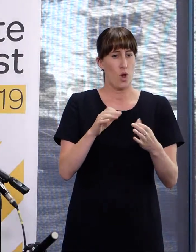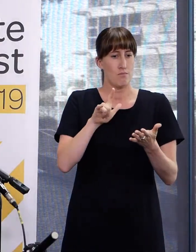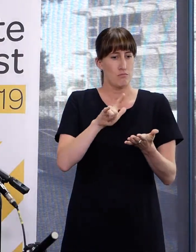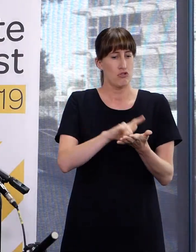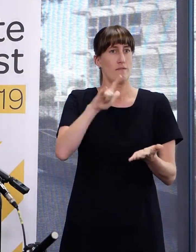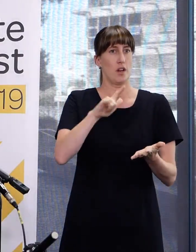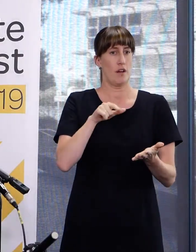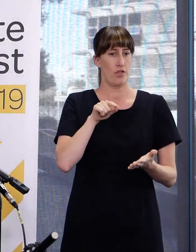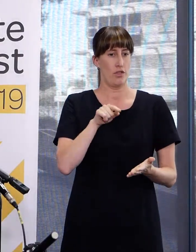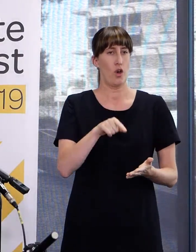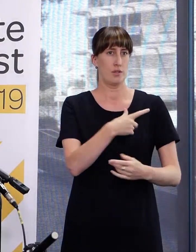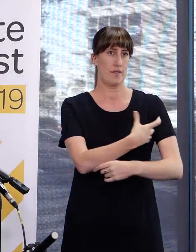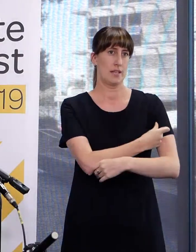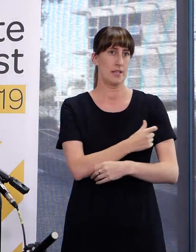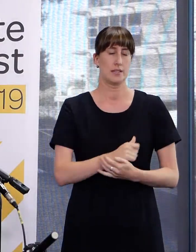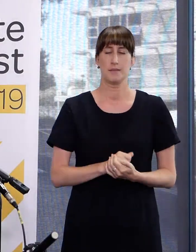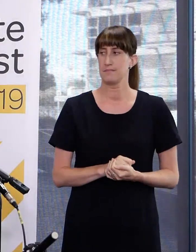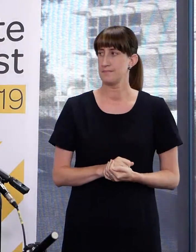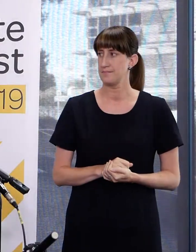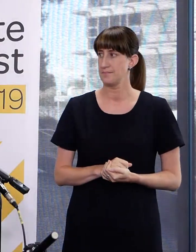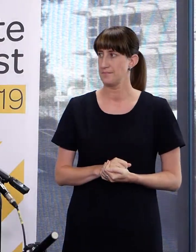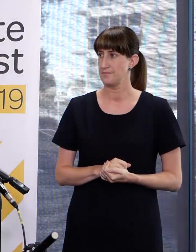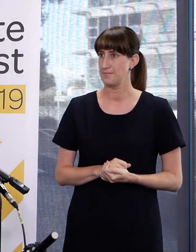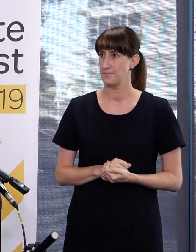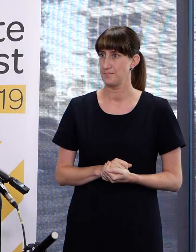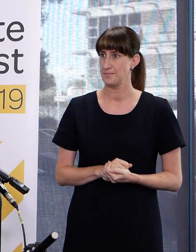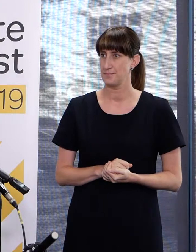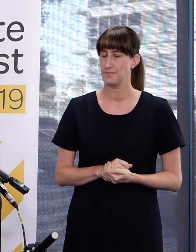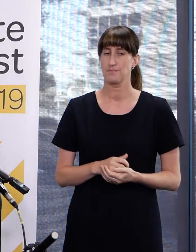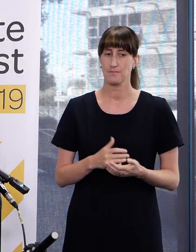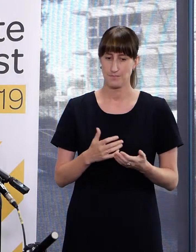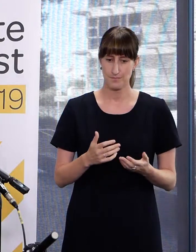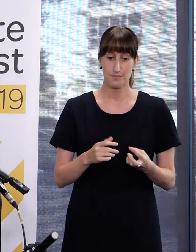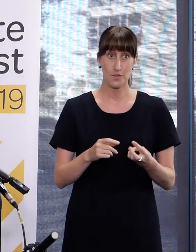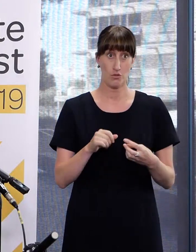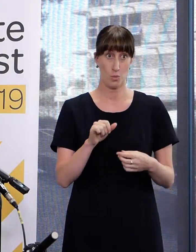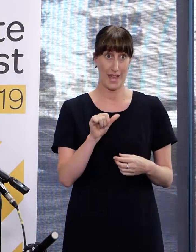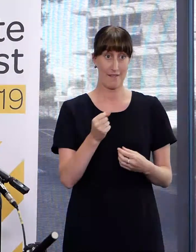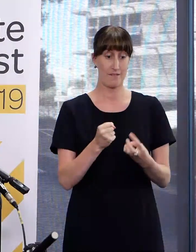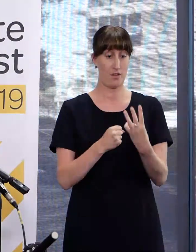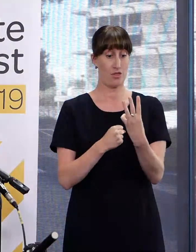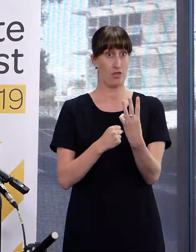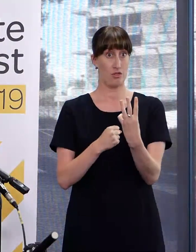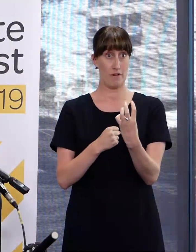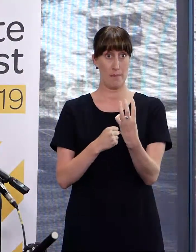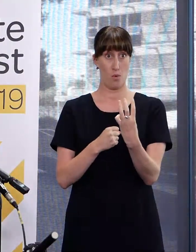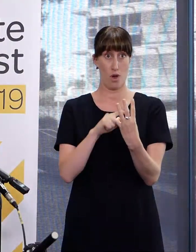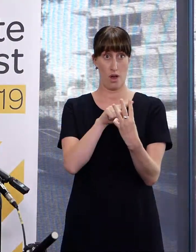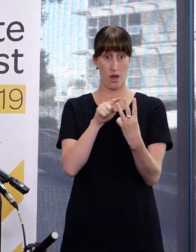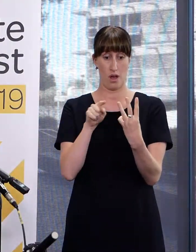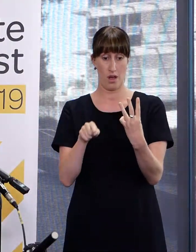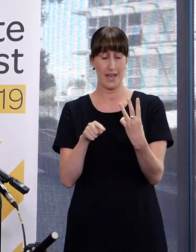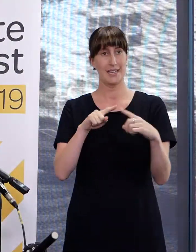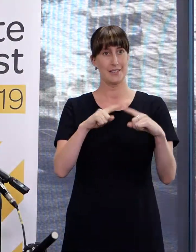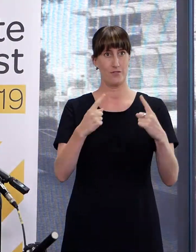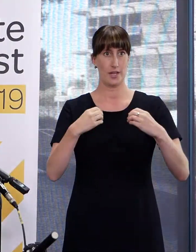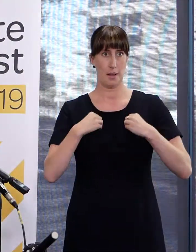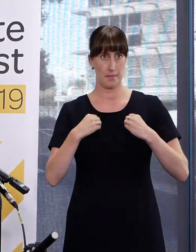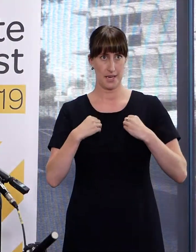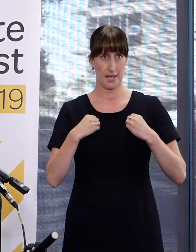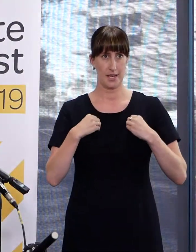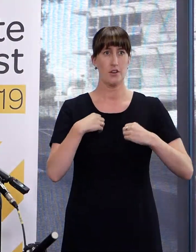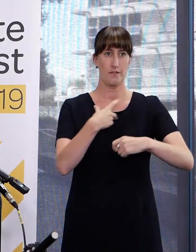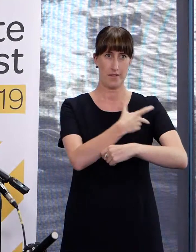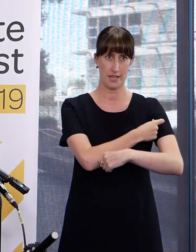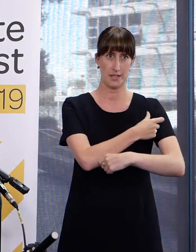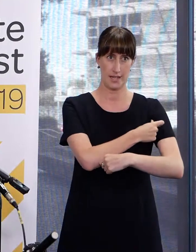authorization? So I might broaden that out if that's right. So we've got 3 other vaccines that we're working with. So